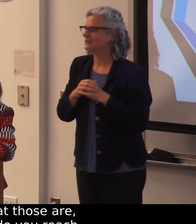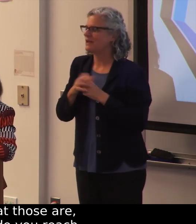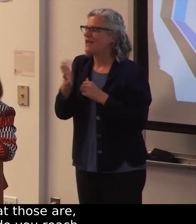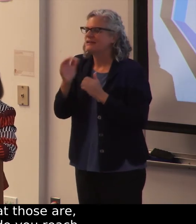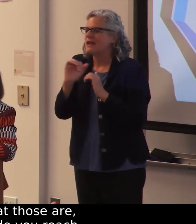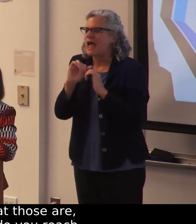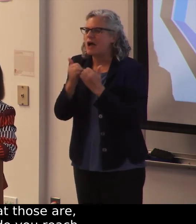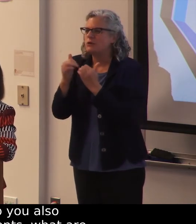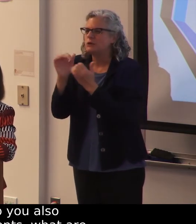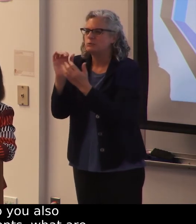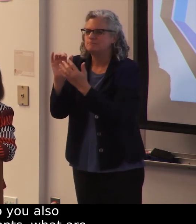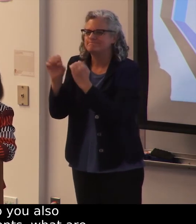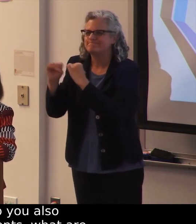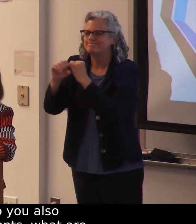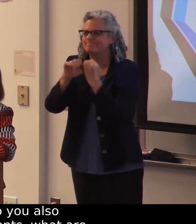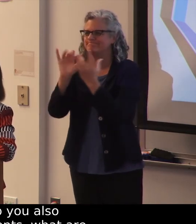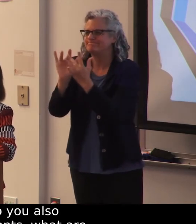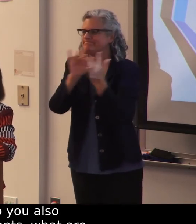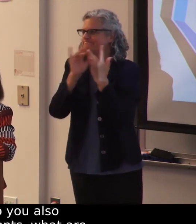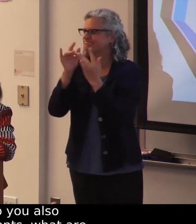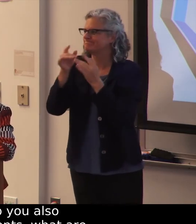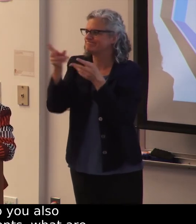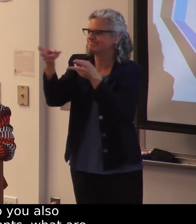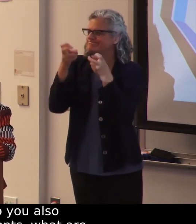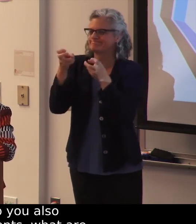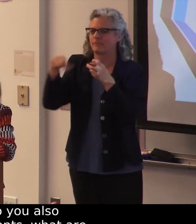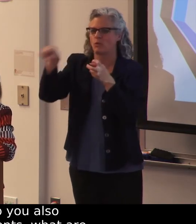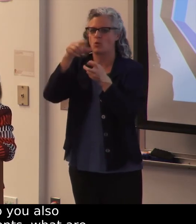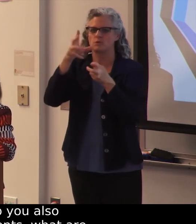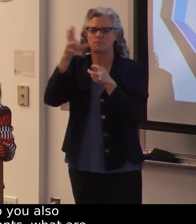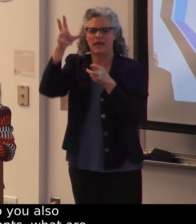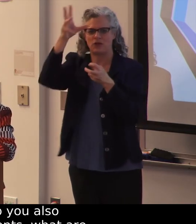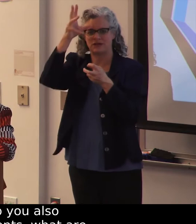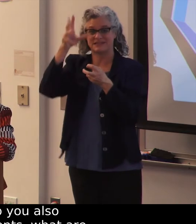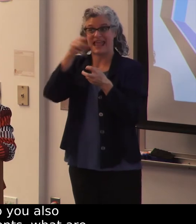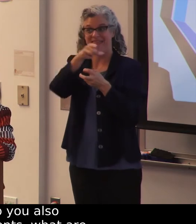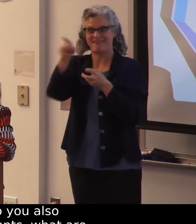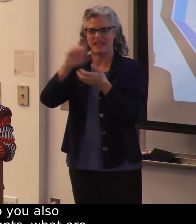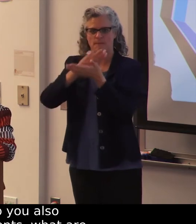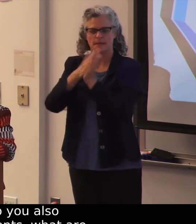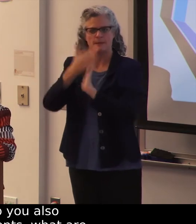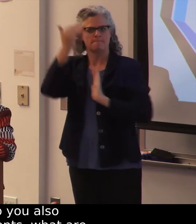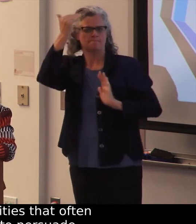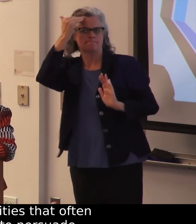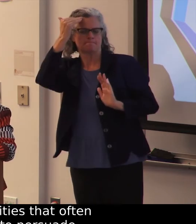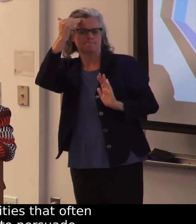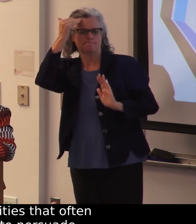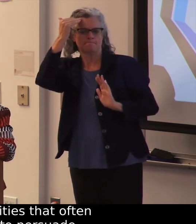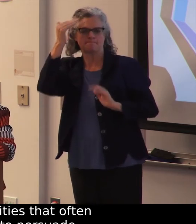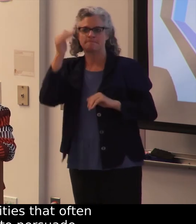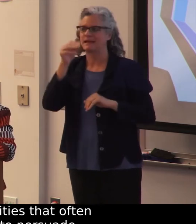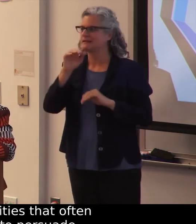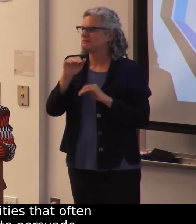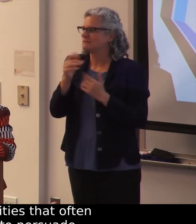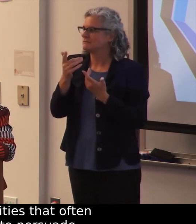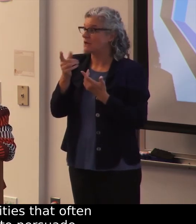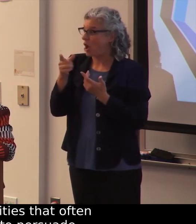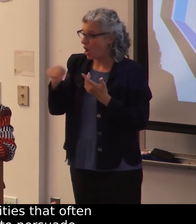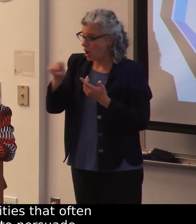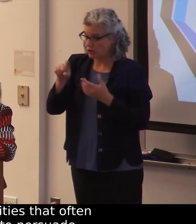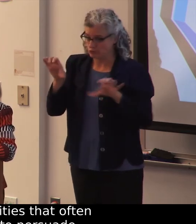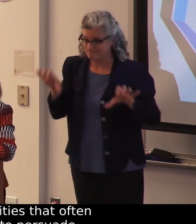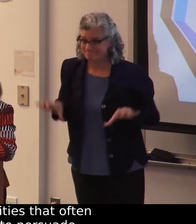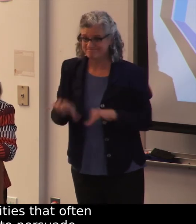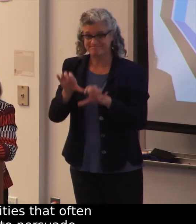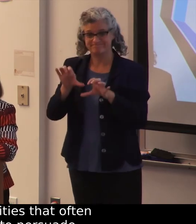and at some level, how do you also inform parents? What are your parent community liaison activities